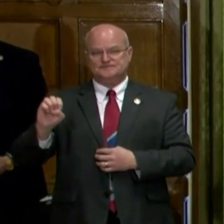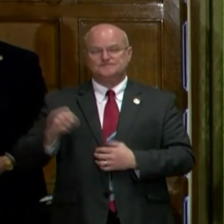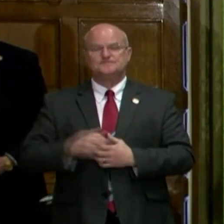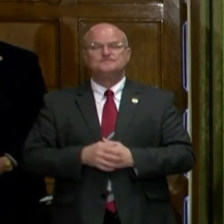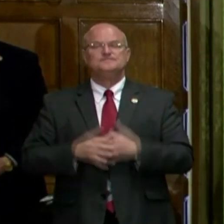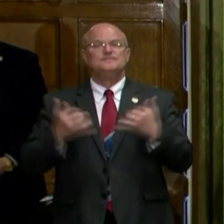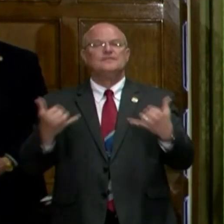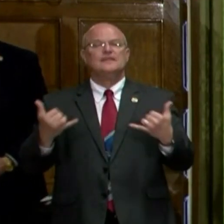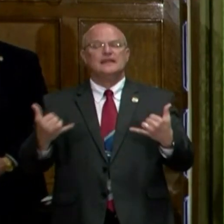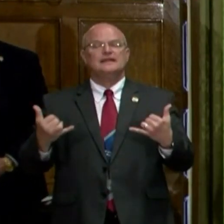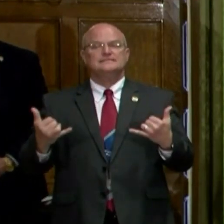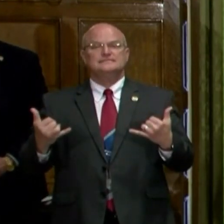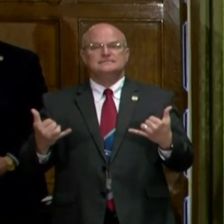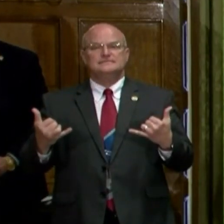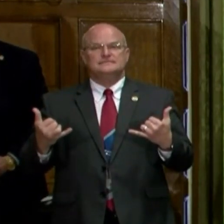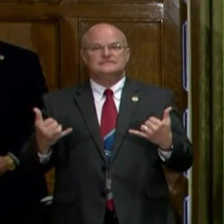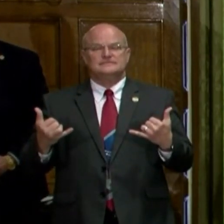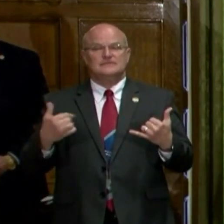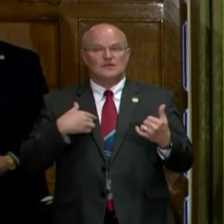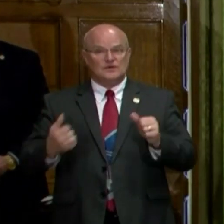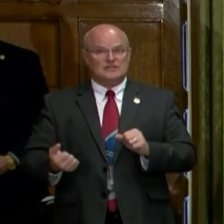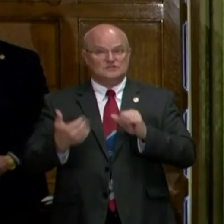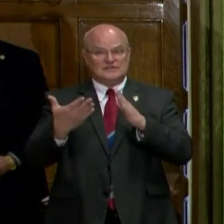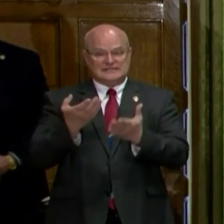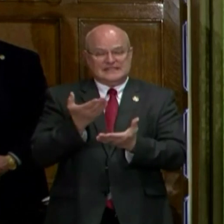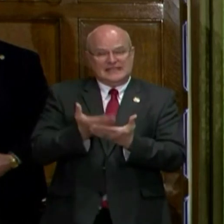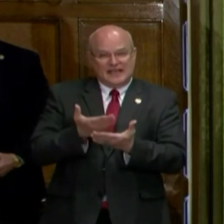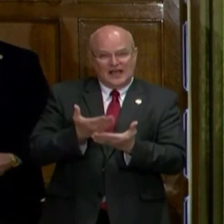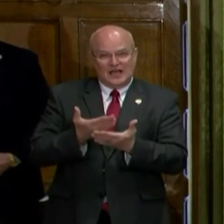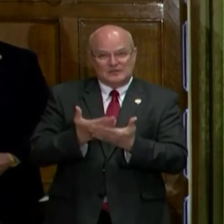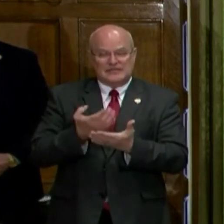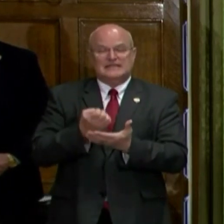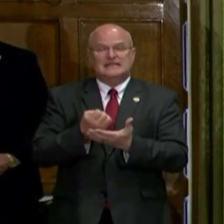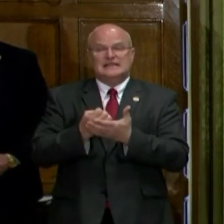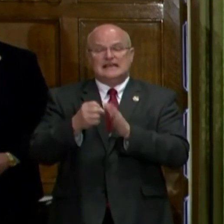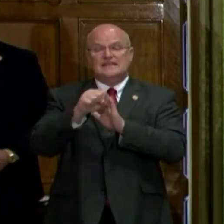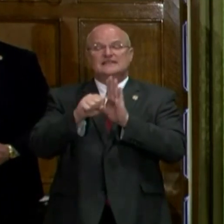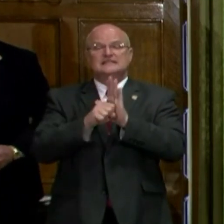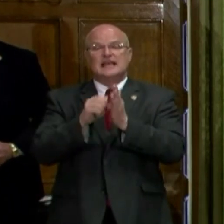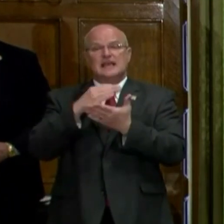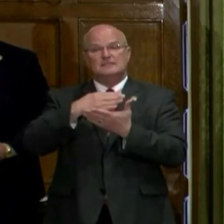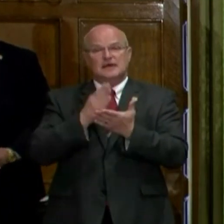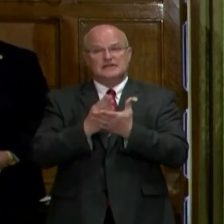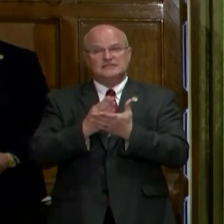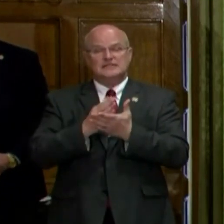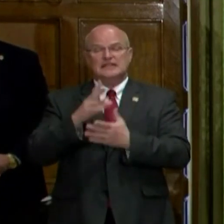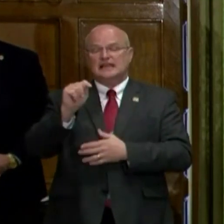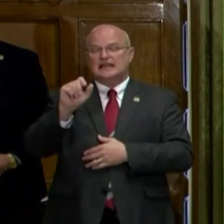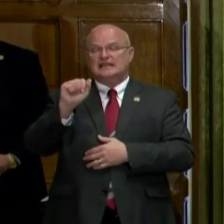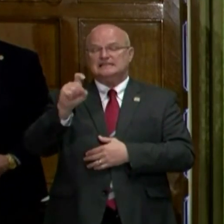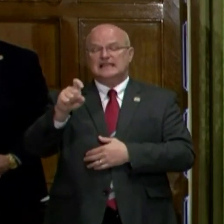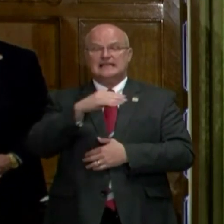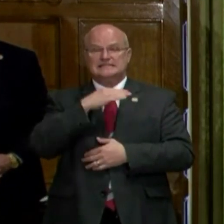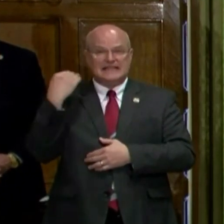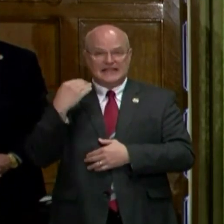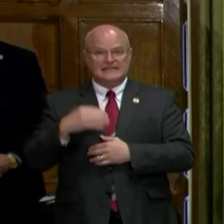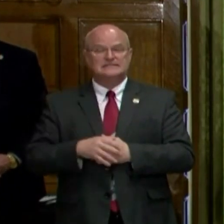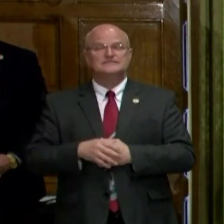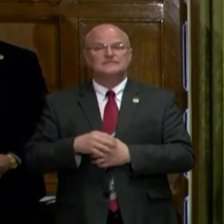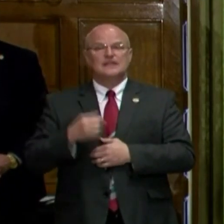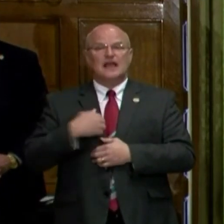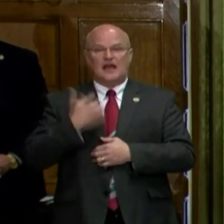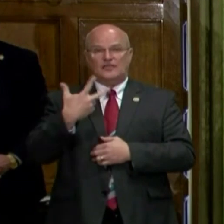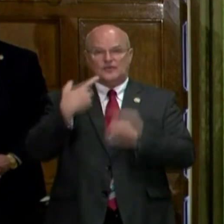Now let me address the economy, the state budget, and tax deadlines. And I will get to